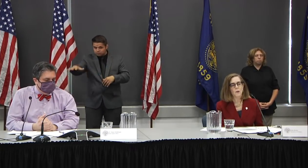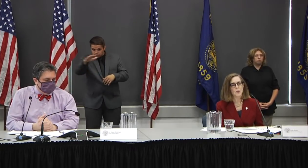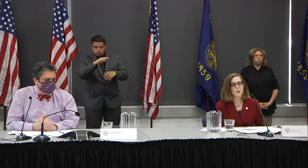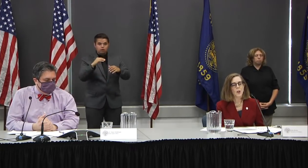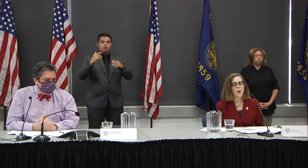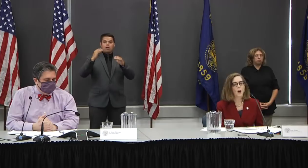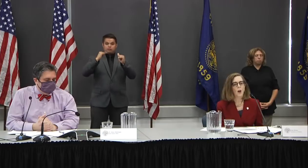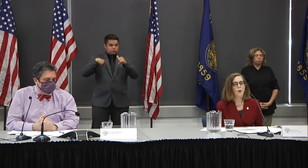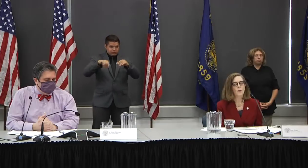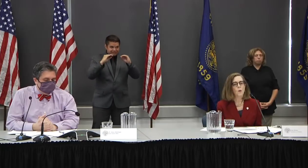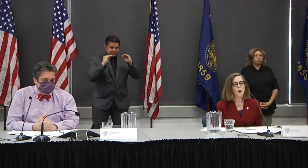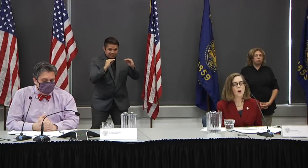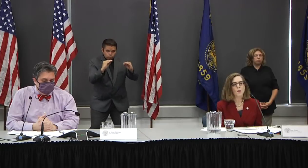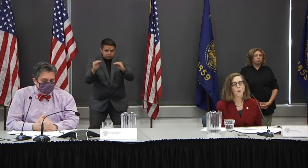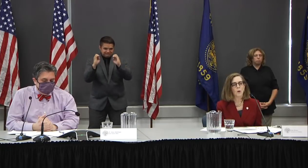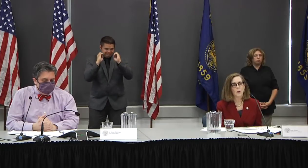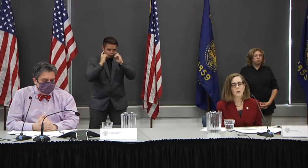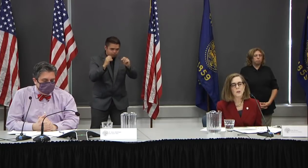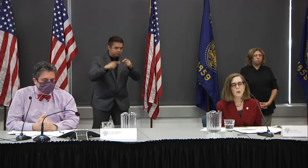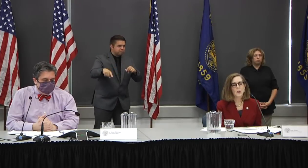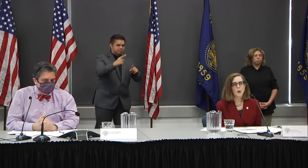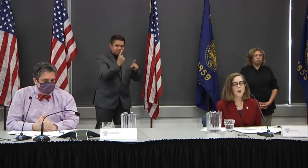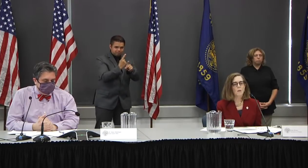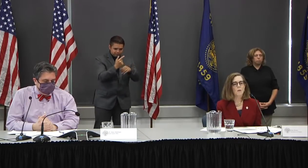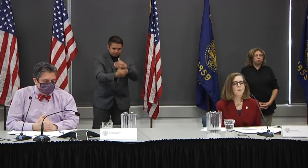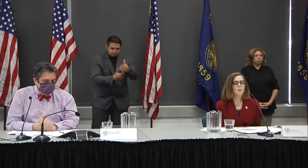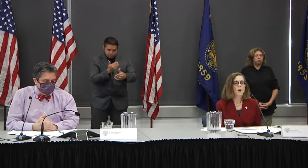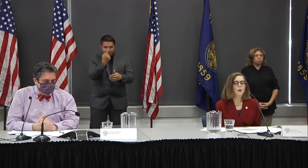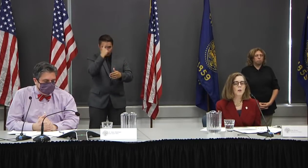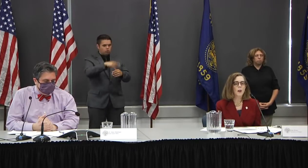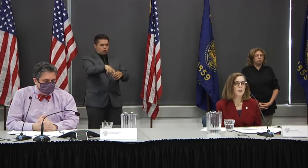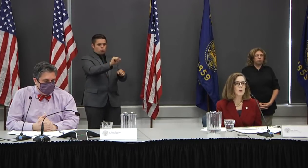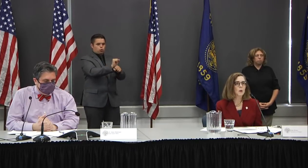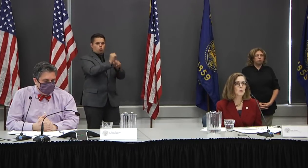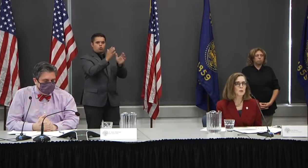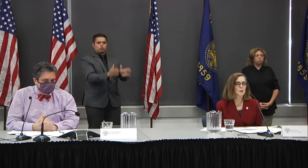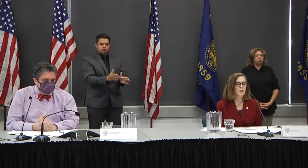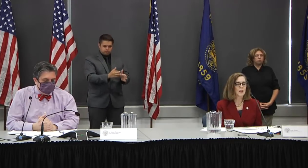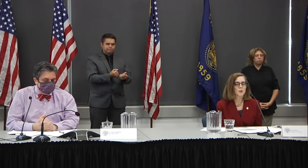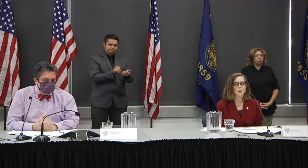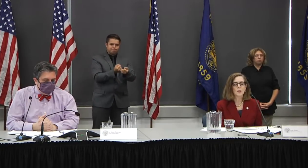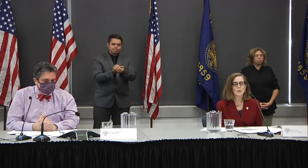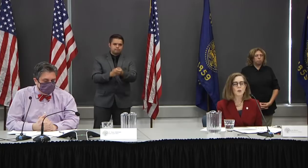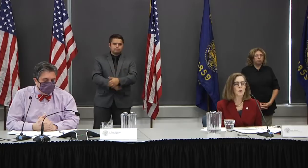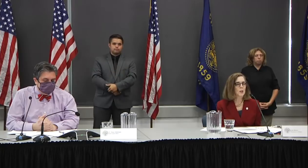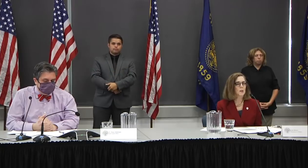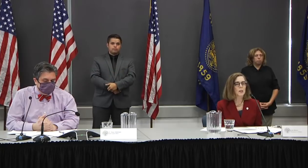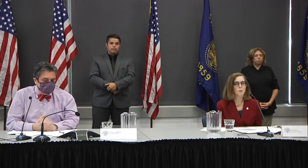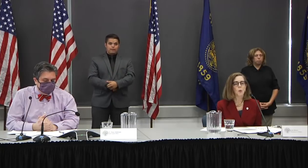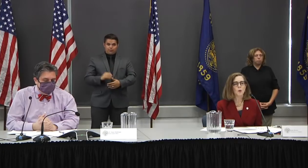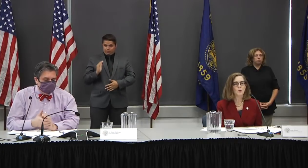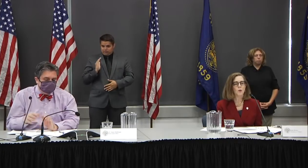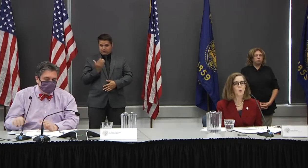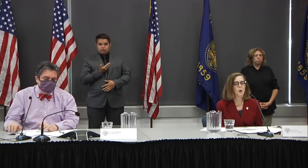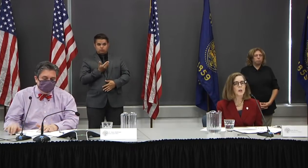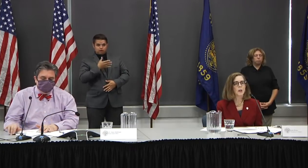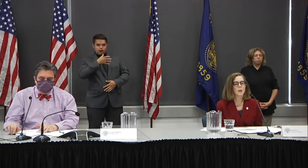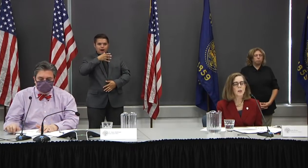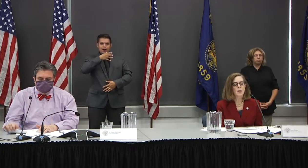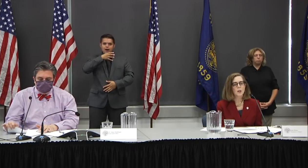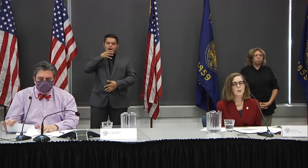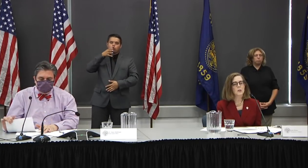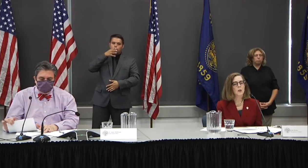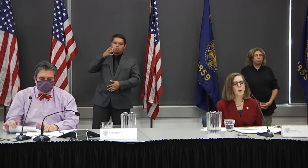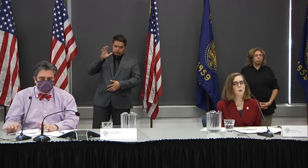informational efforts for our workers. Our agriculture sector is critically important for